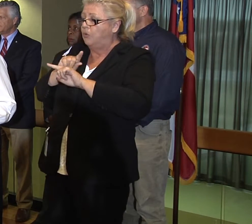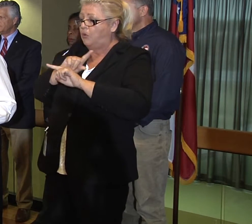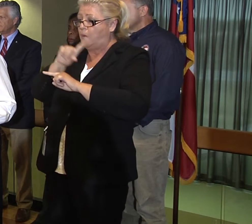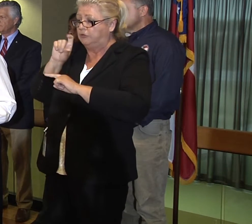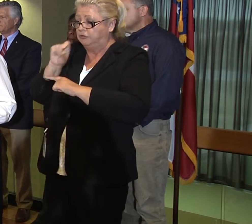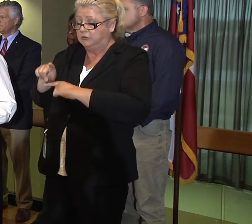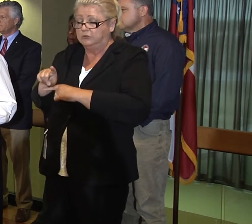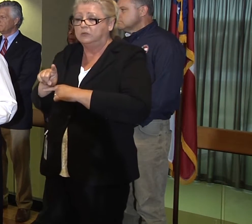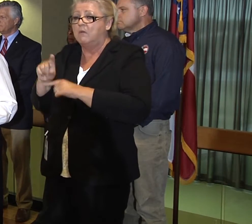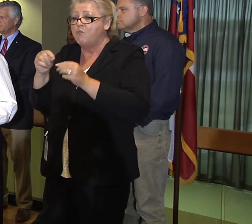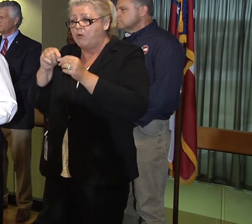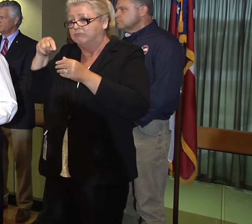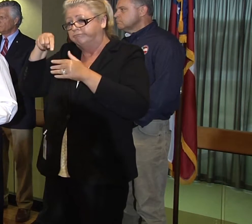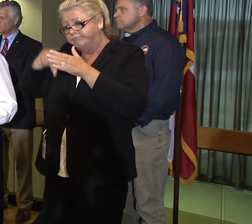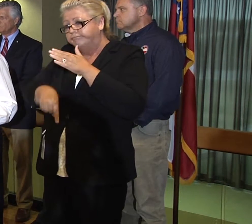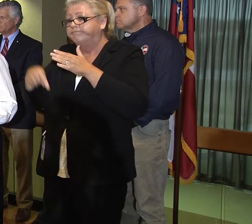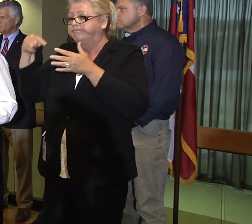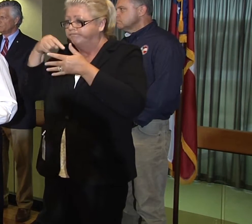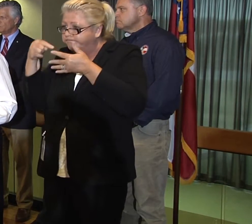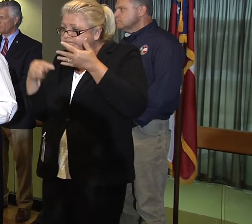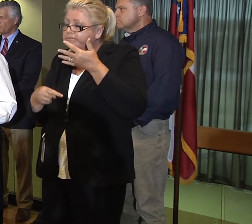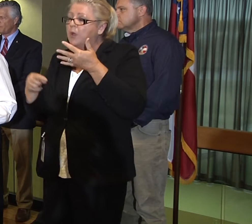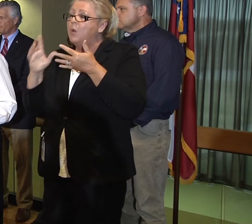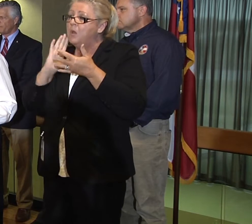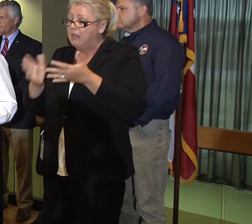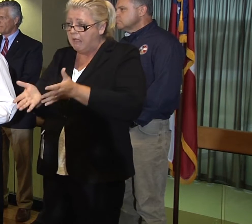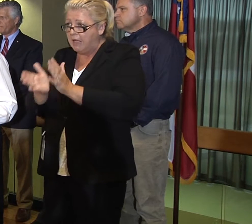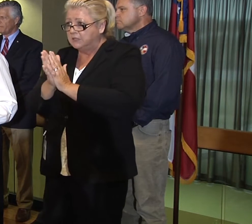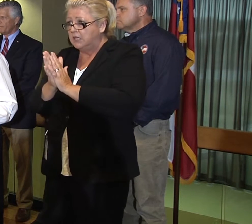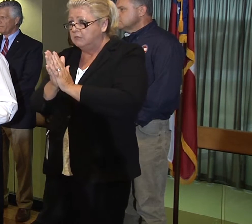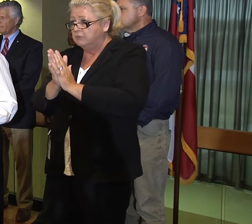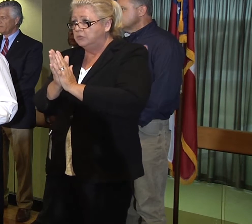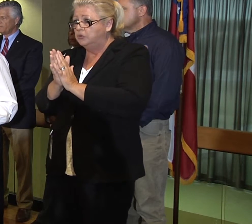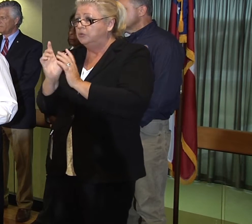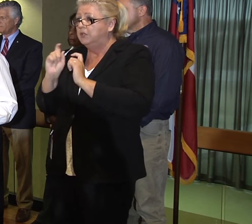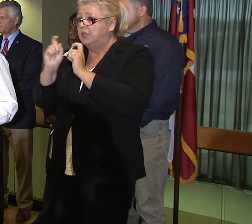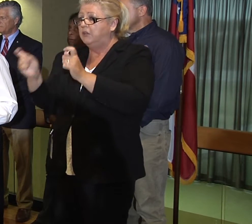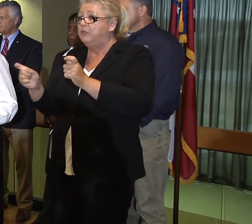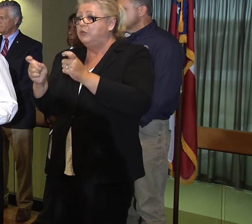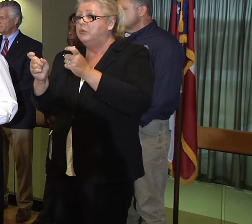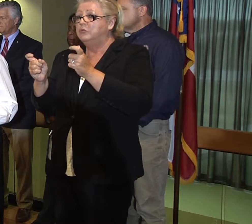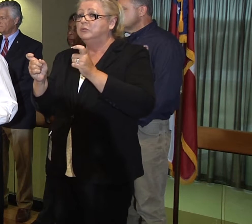detail, and I will ask him at this time to give you an overview of what